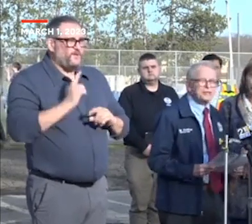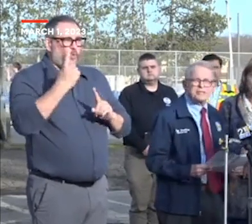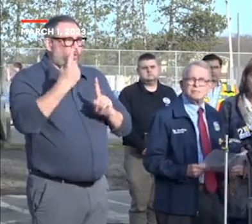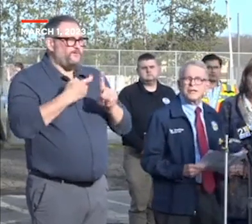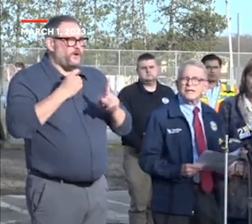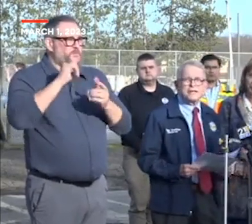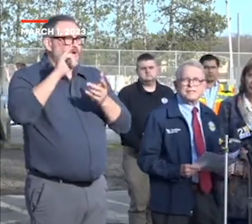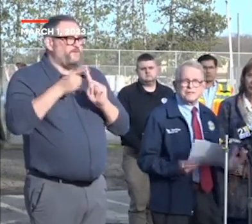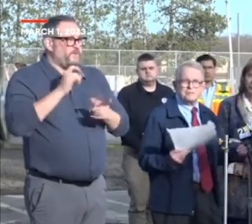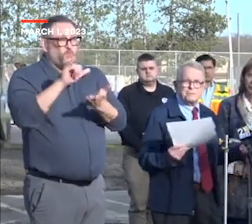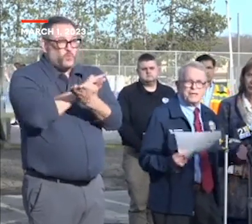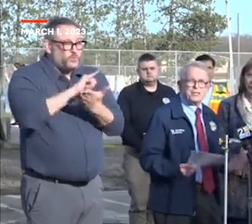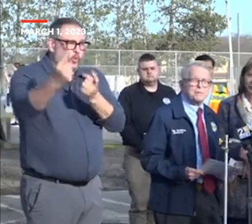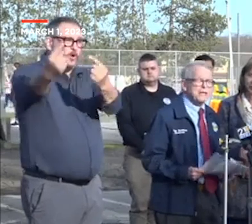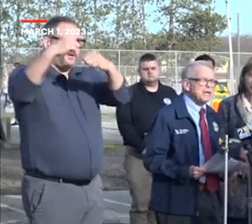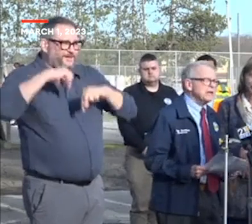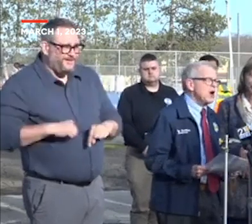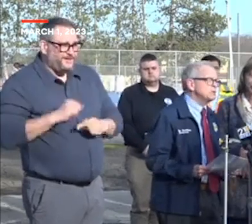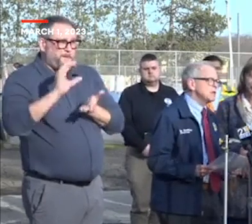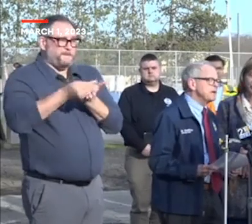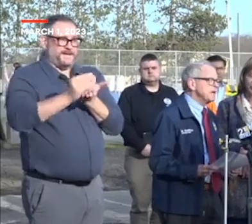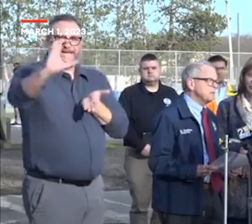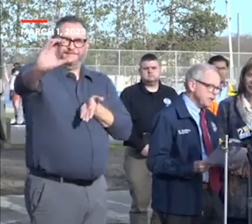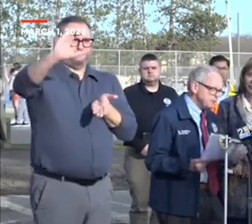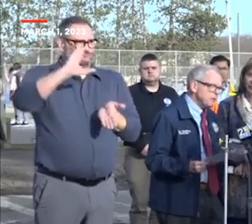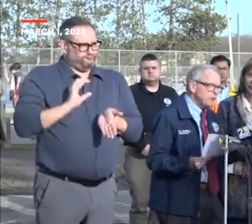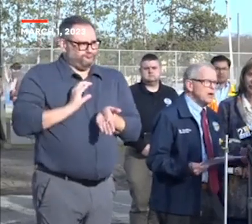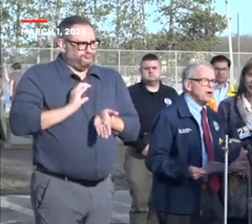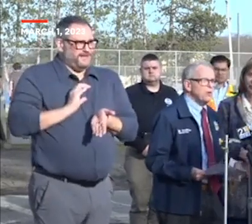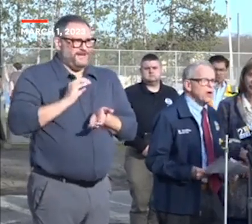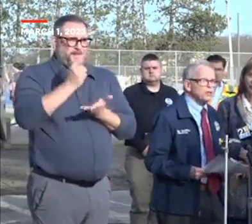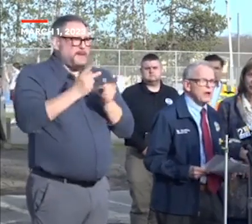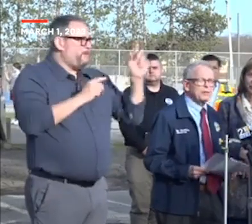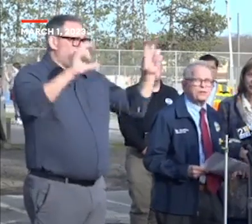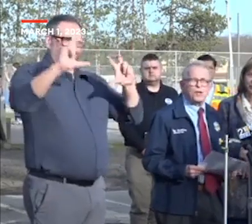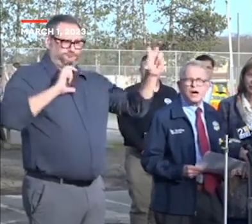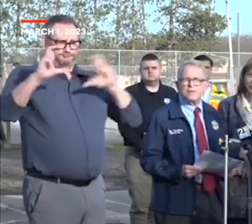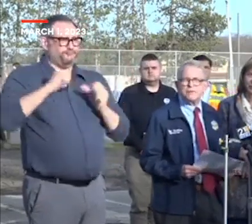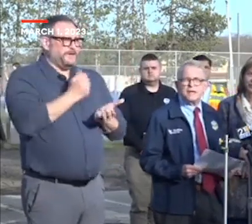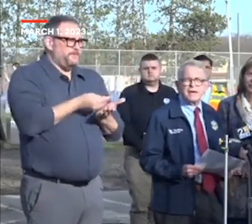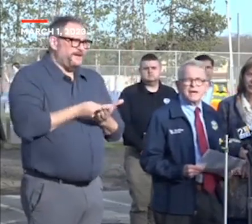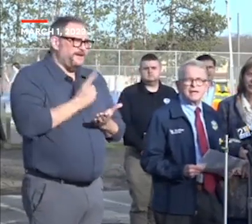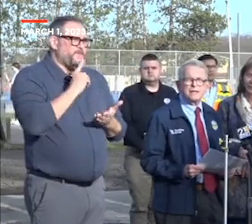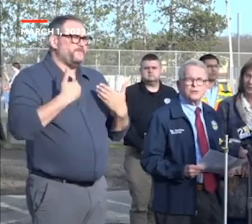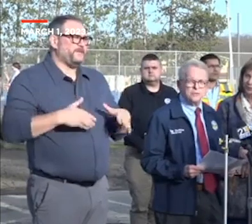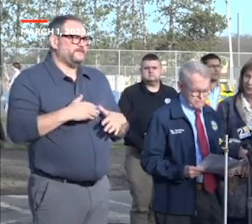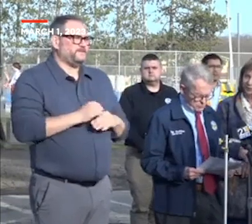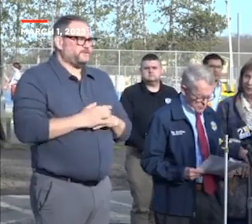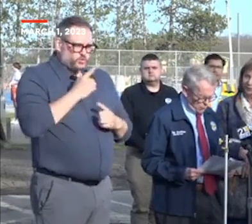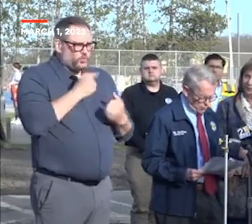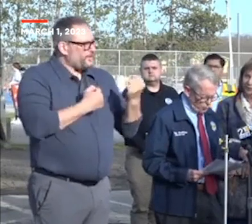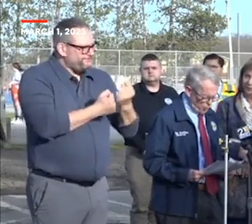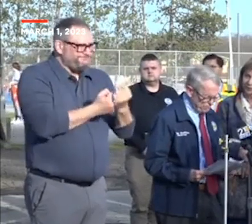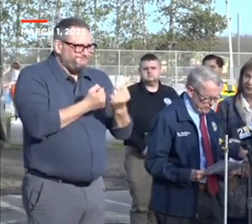York sent some money in, and their money's coming in and help is coming in. But these people are the ones who are out in the front line and doing